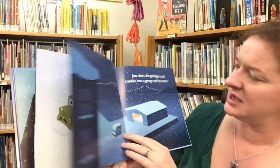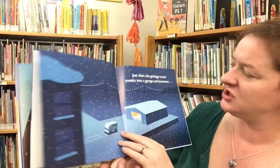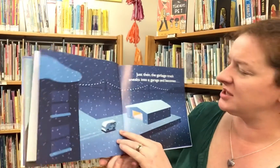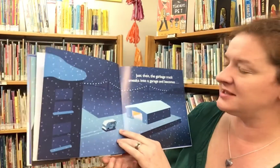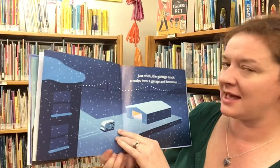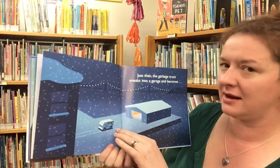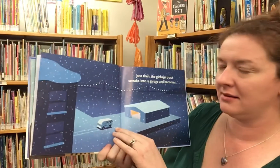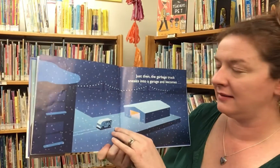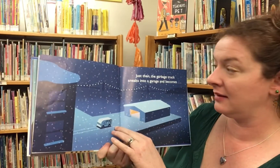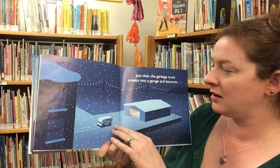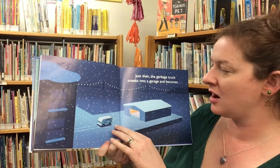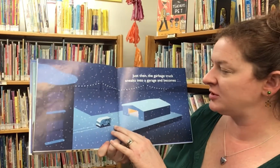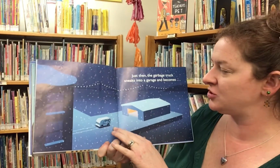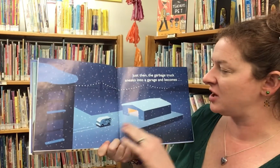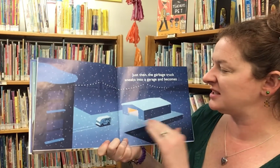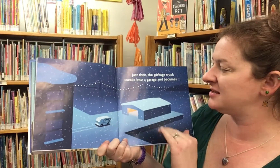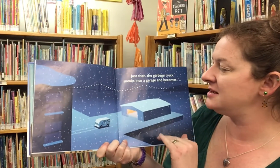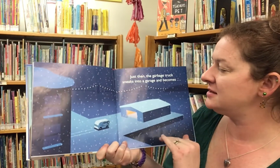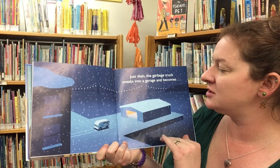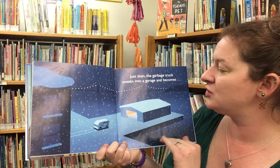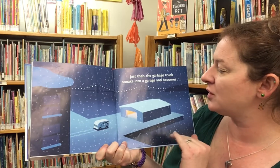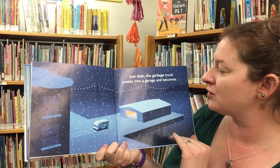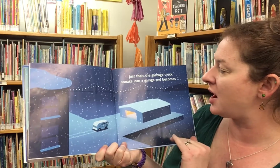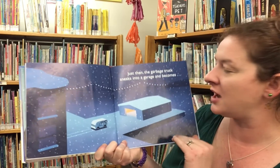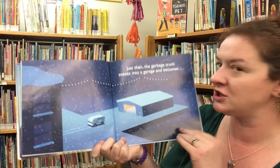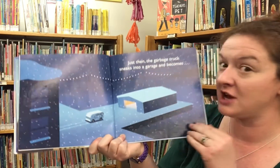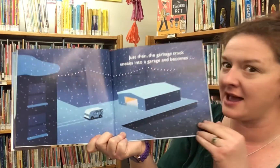Just then, the garbage truck sneaks into a garage and